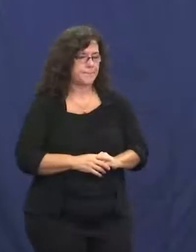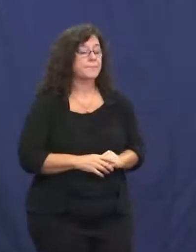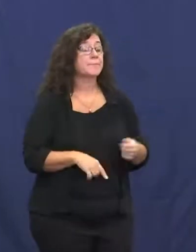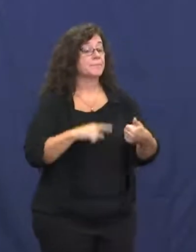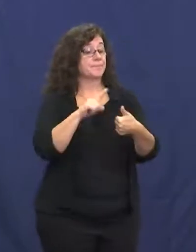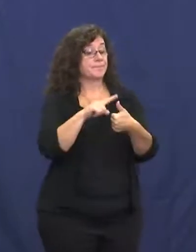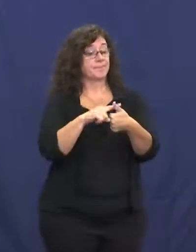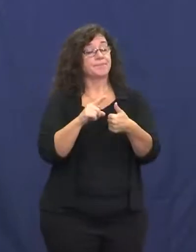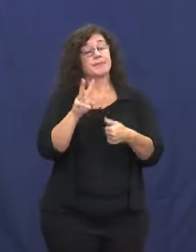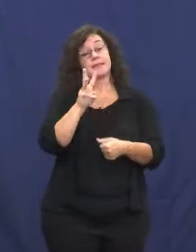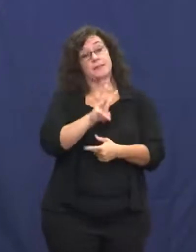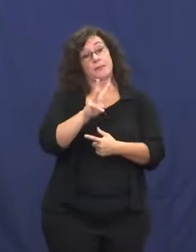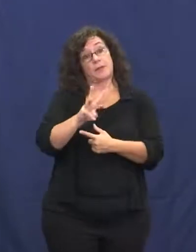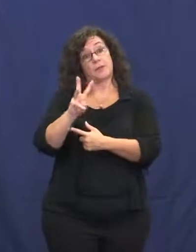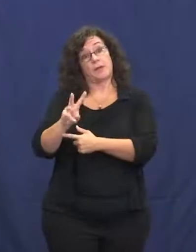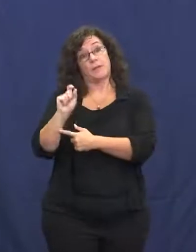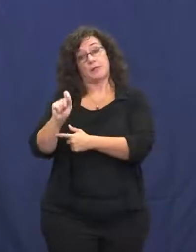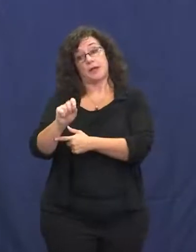at